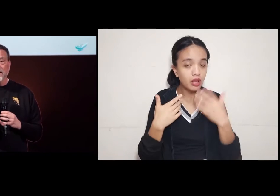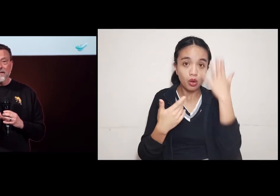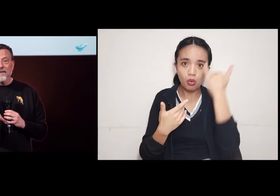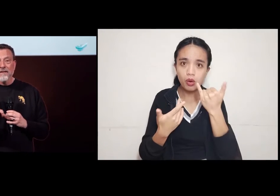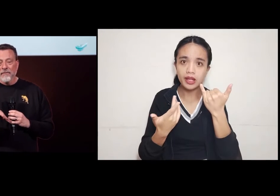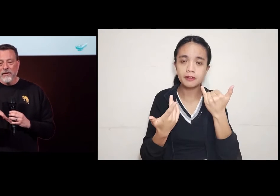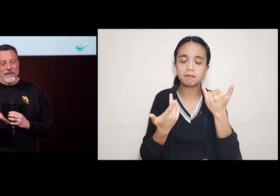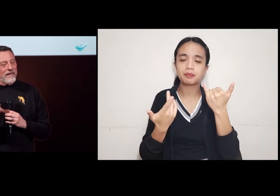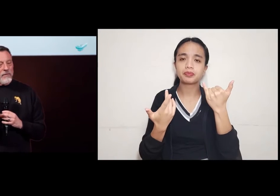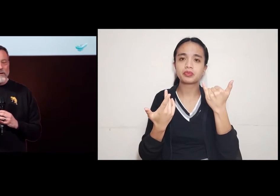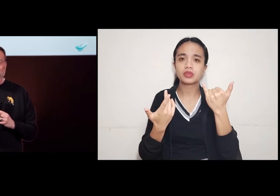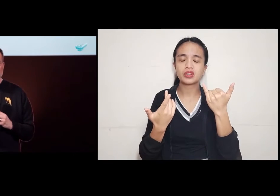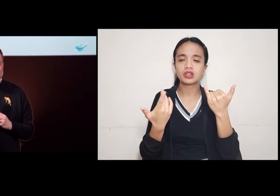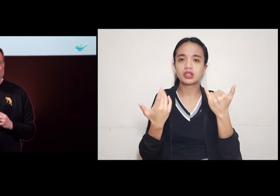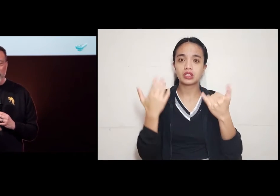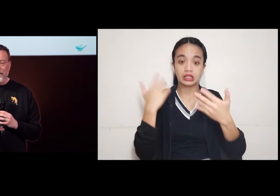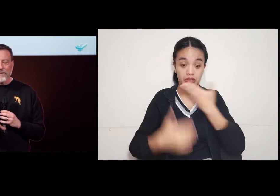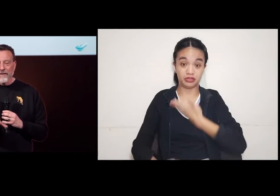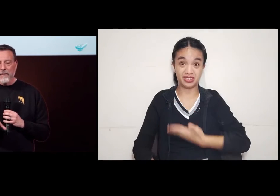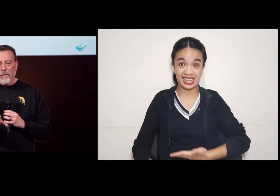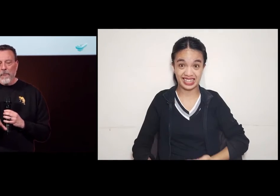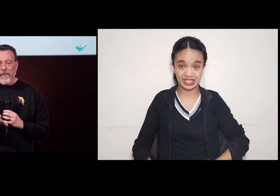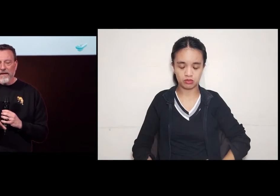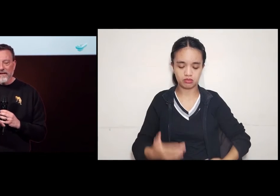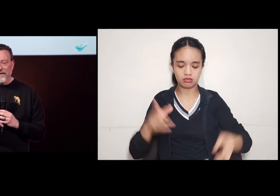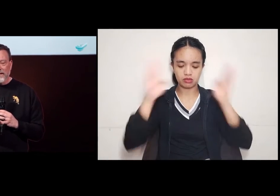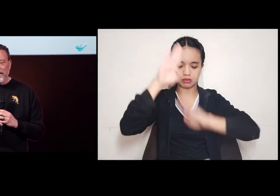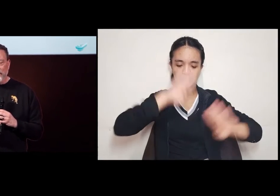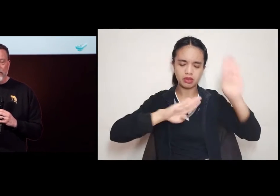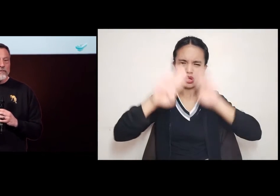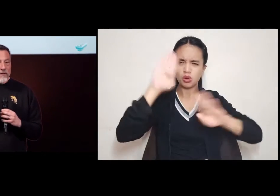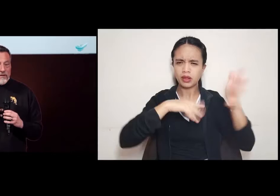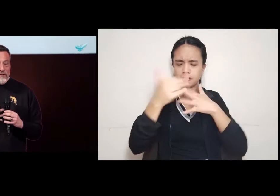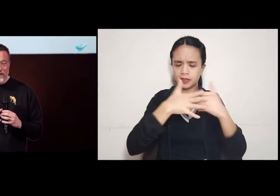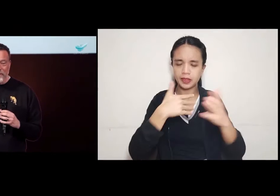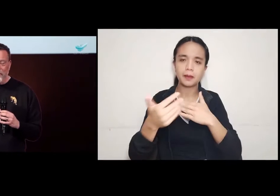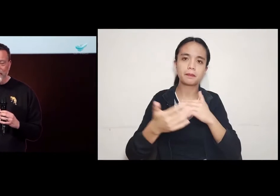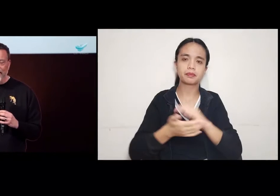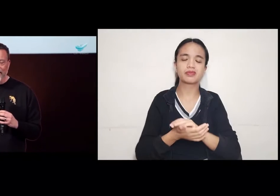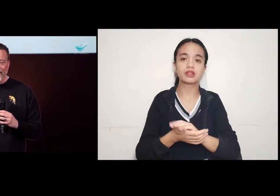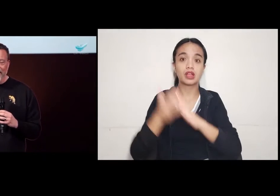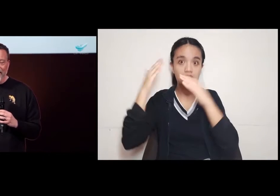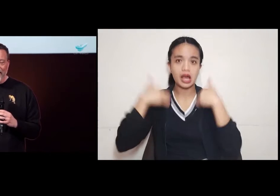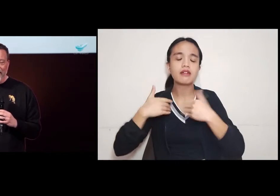this. Because in the middle of famine, if you're feasting